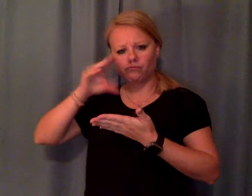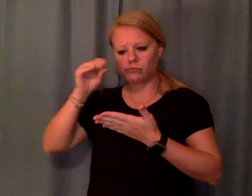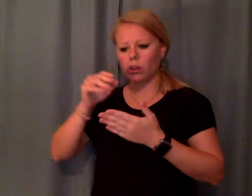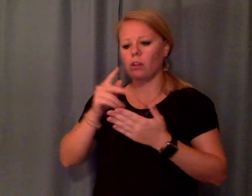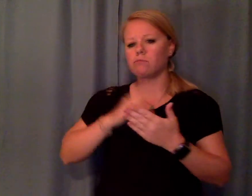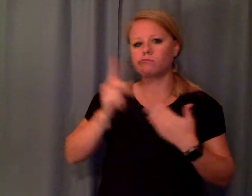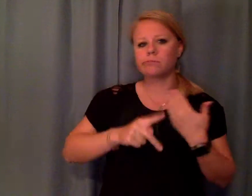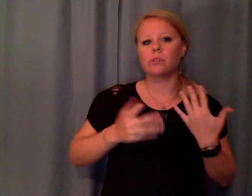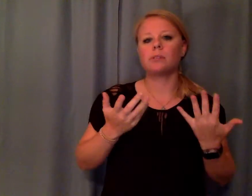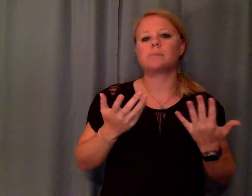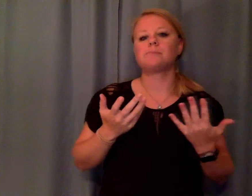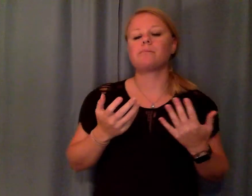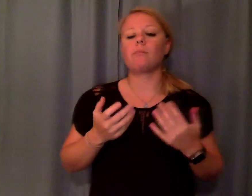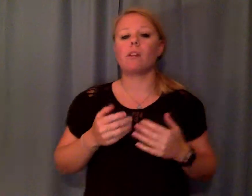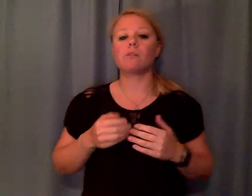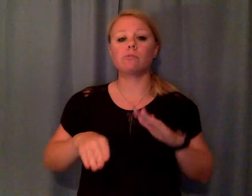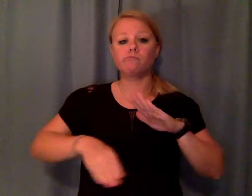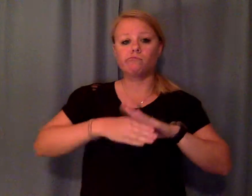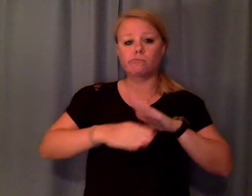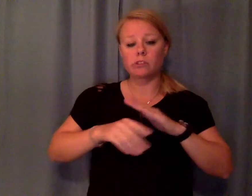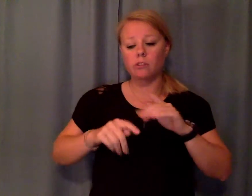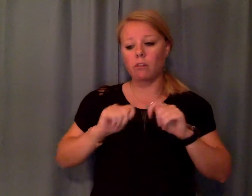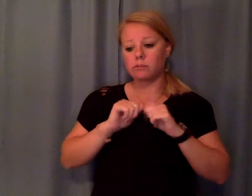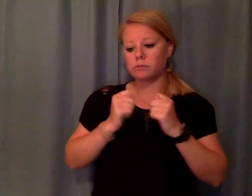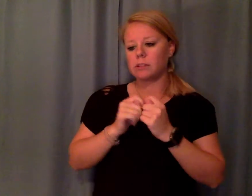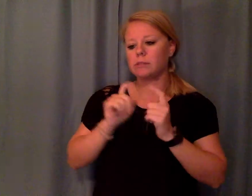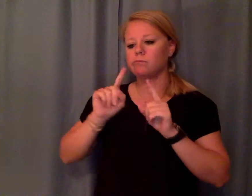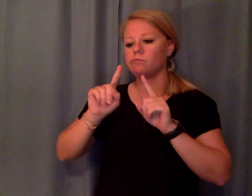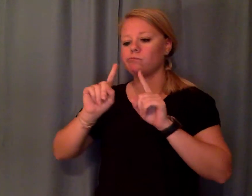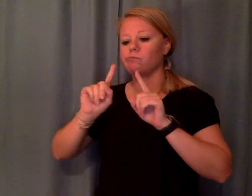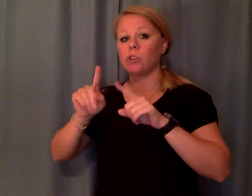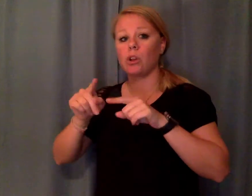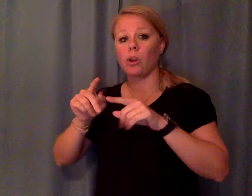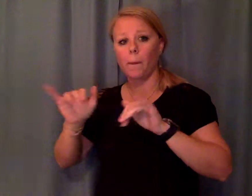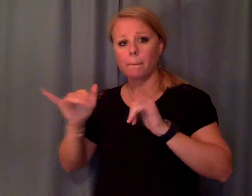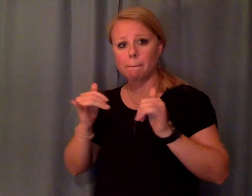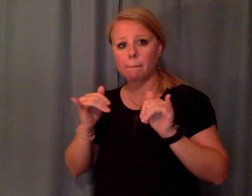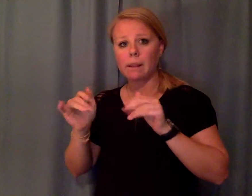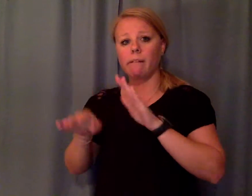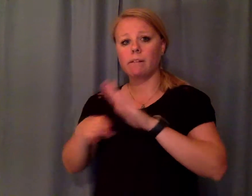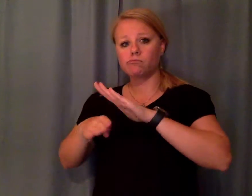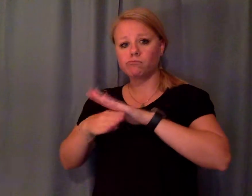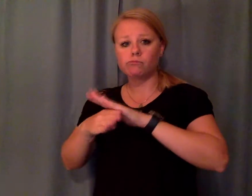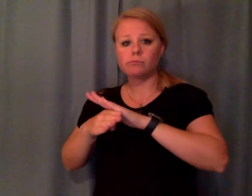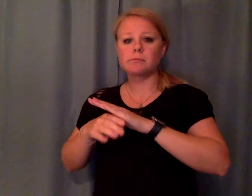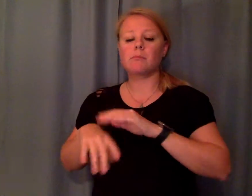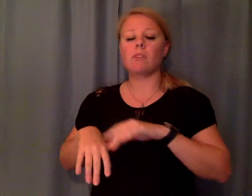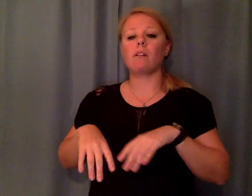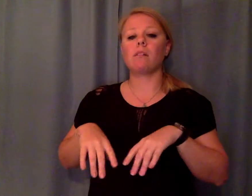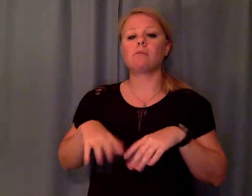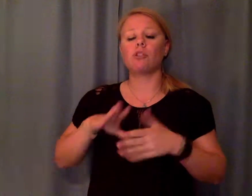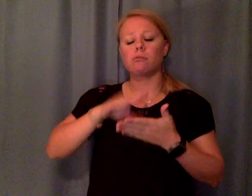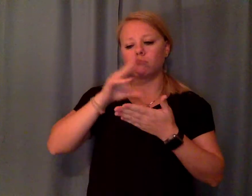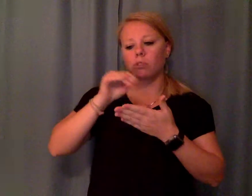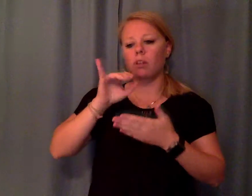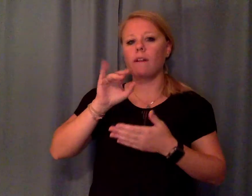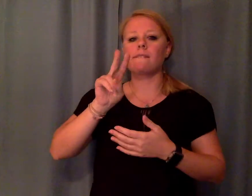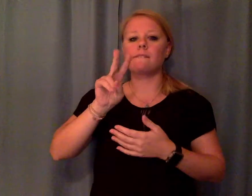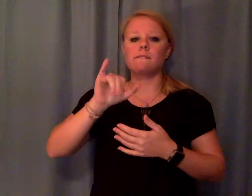For violin, you could get lessons for a violin. But what if you want to make an app? And the kids' parents might have done some of